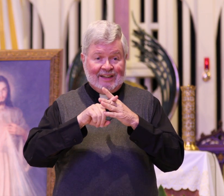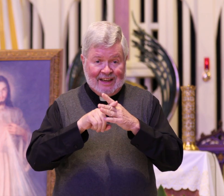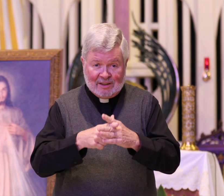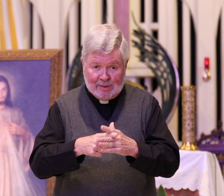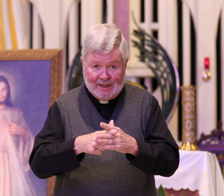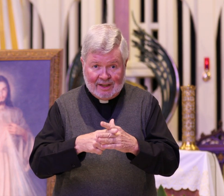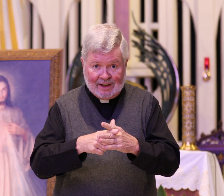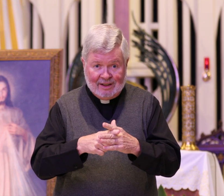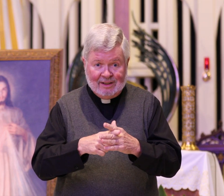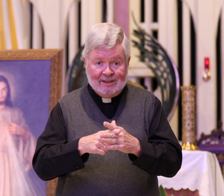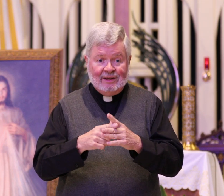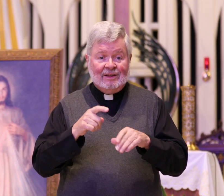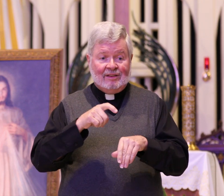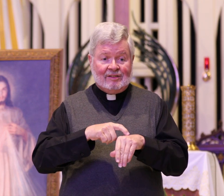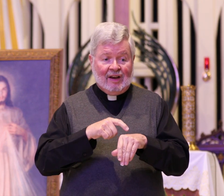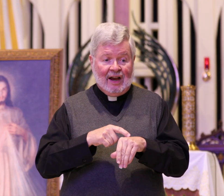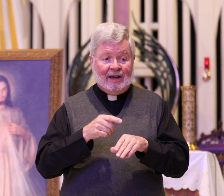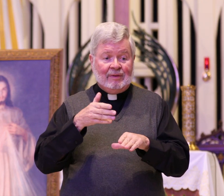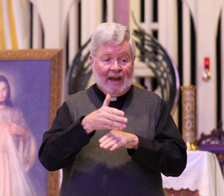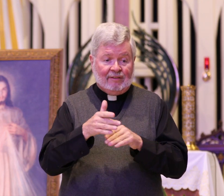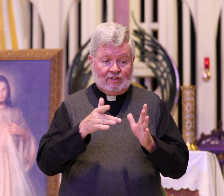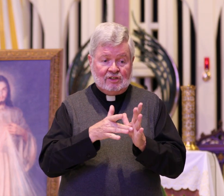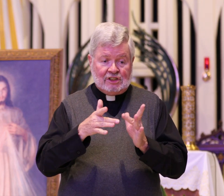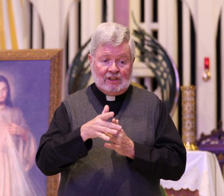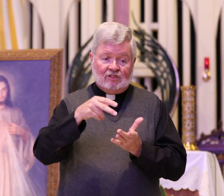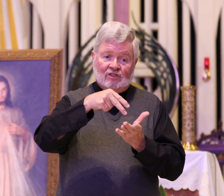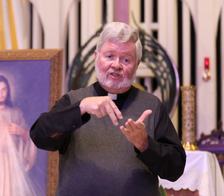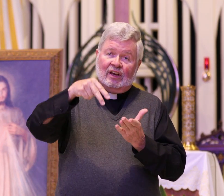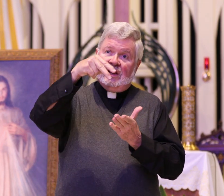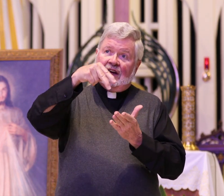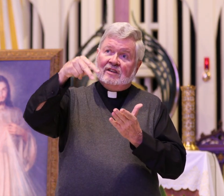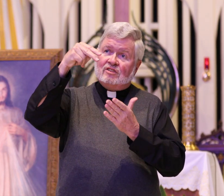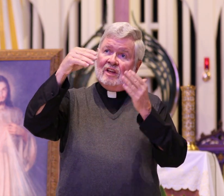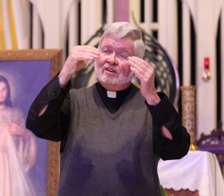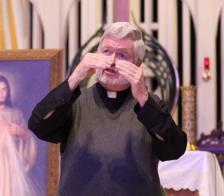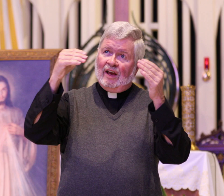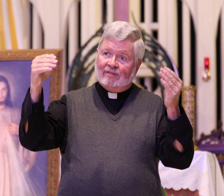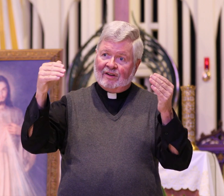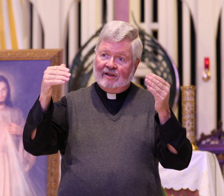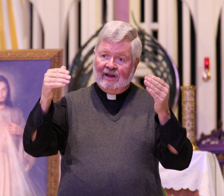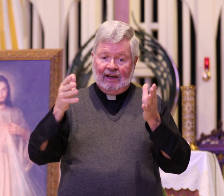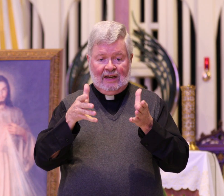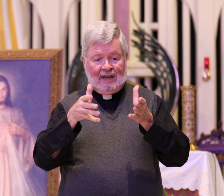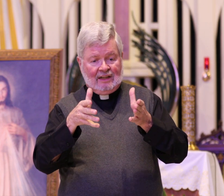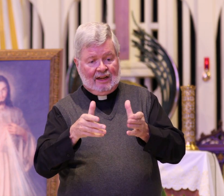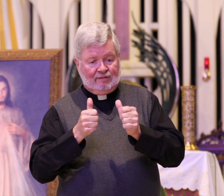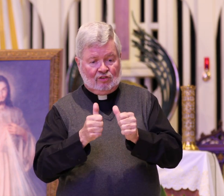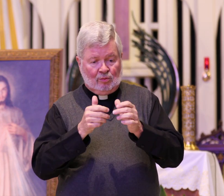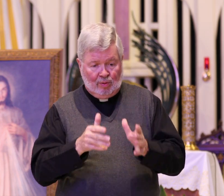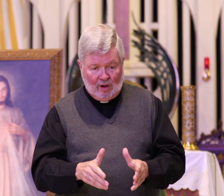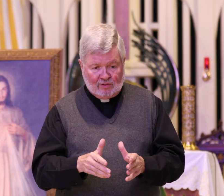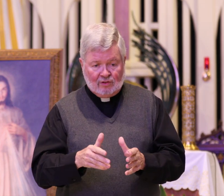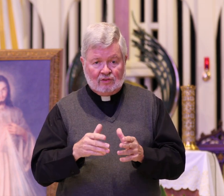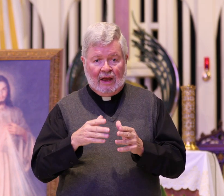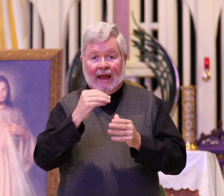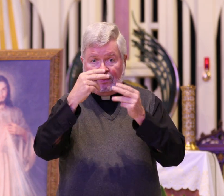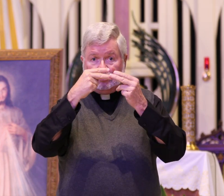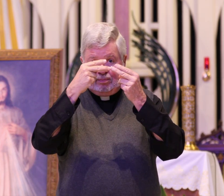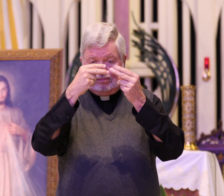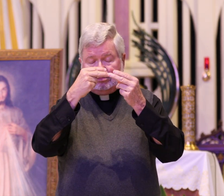at the beginning, the time after Jesus had ascended to heaven and left his apostles and the